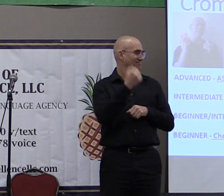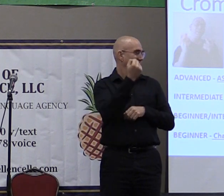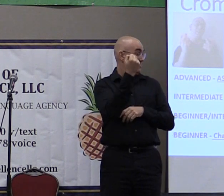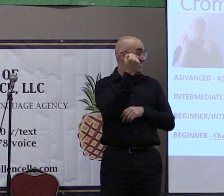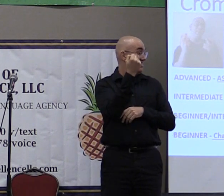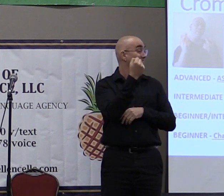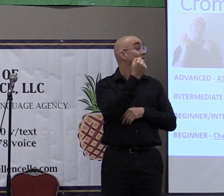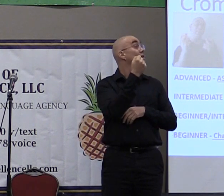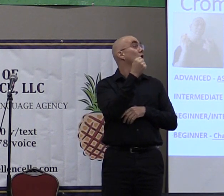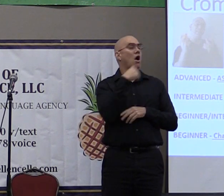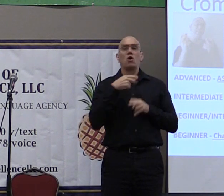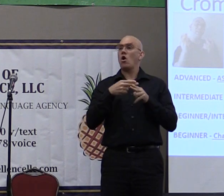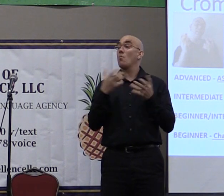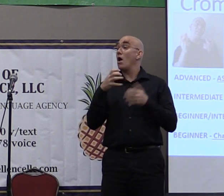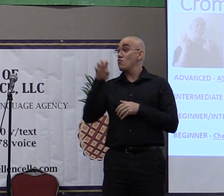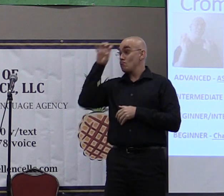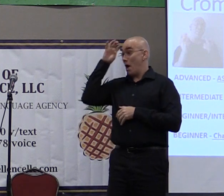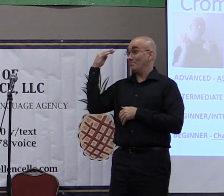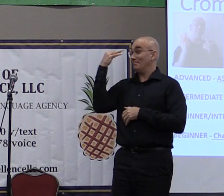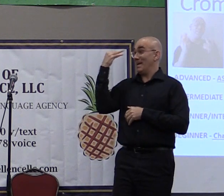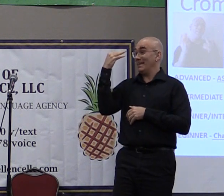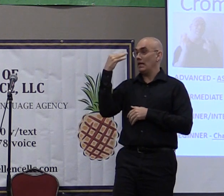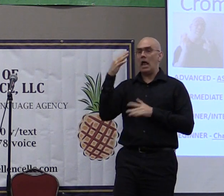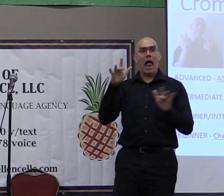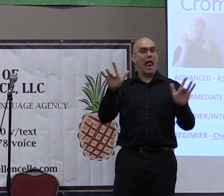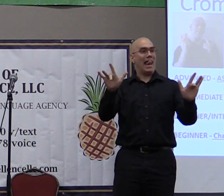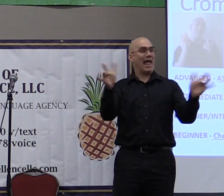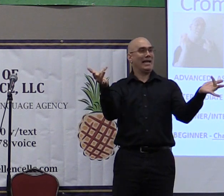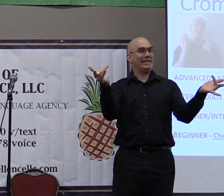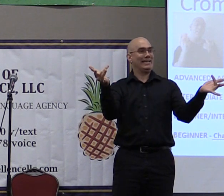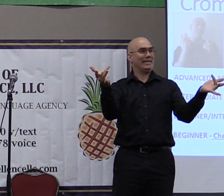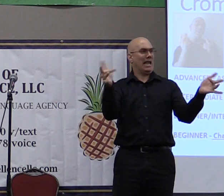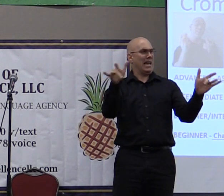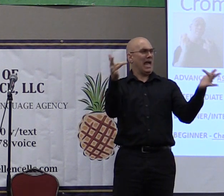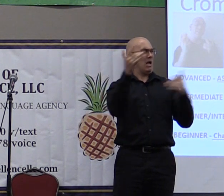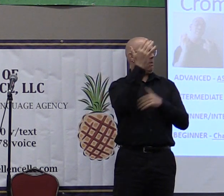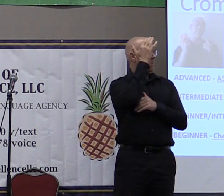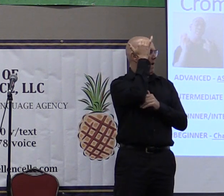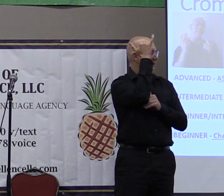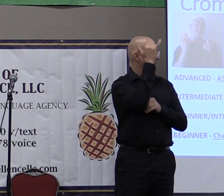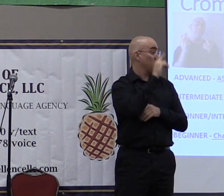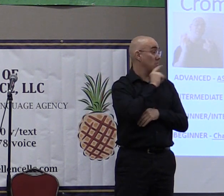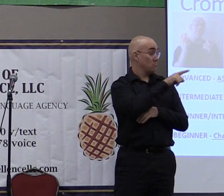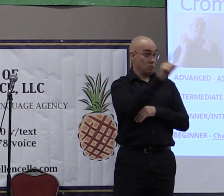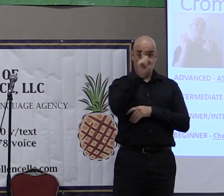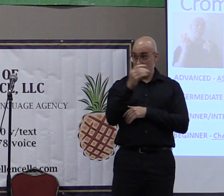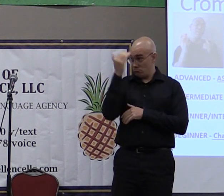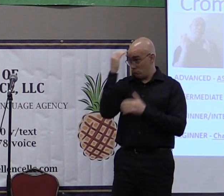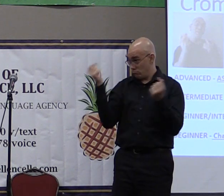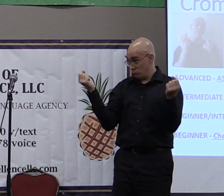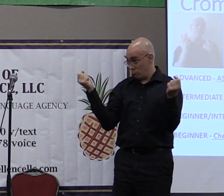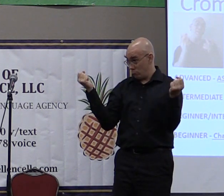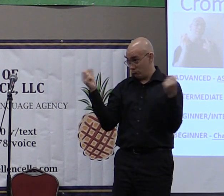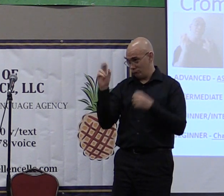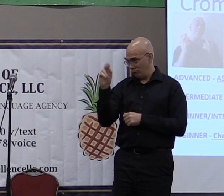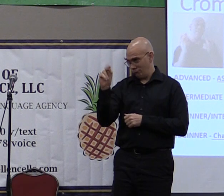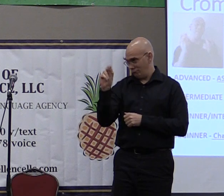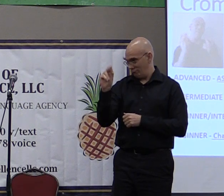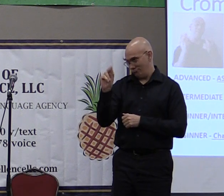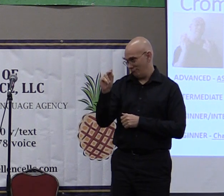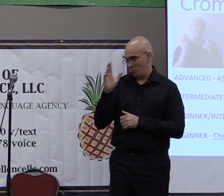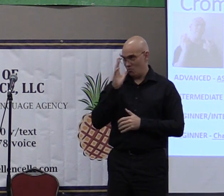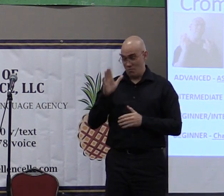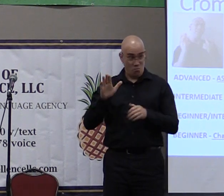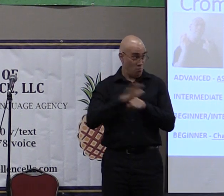and we'll have a performance this Saturday. I call it what? Prommania Light. Why do I call that? Because must you know